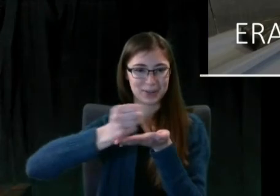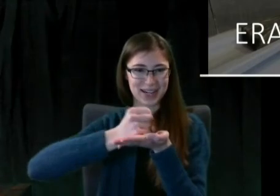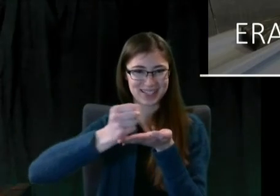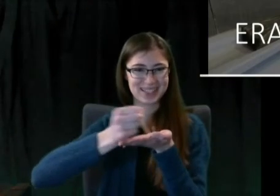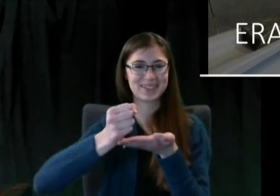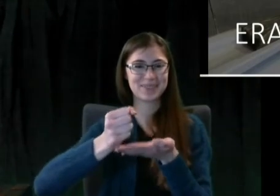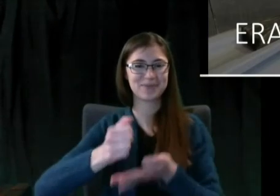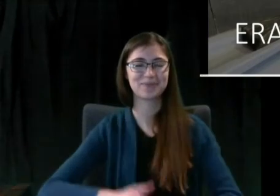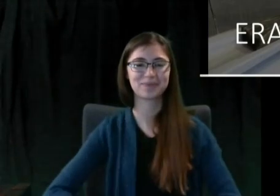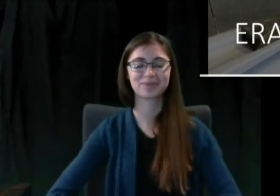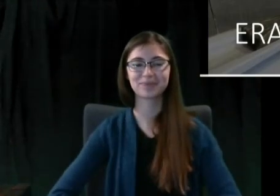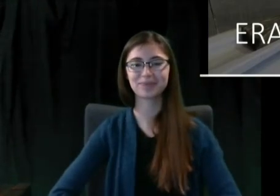Erase.